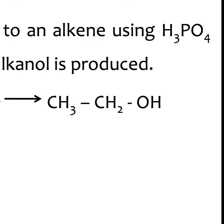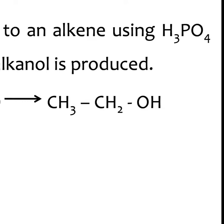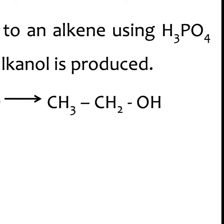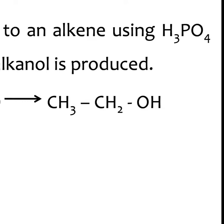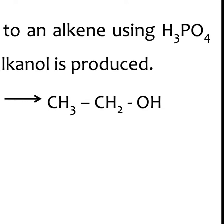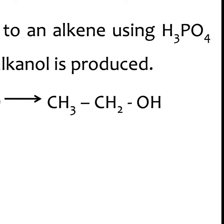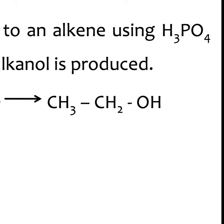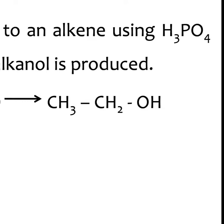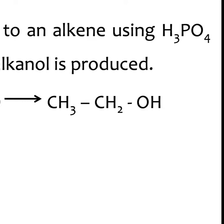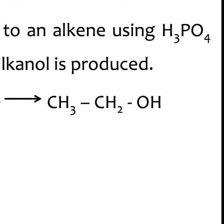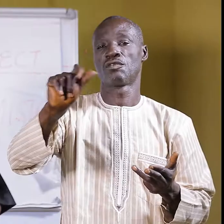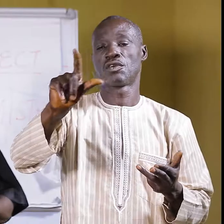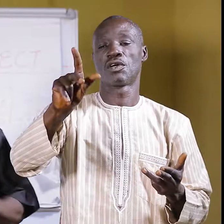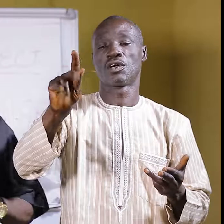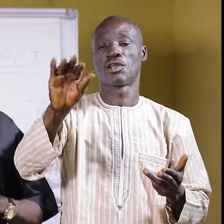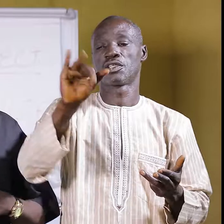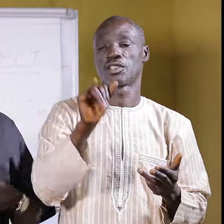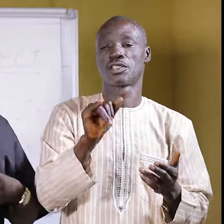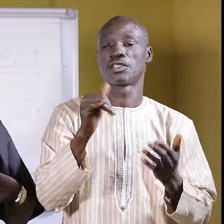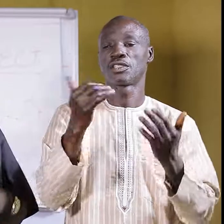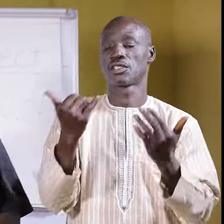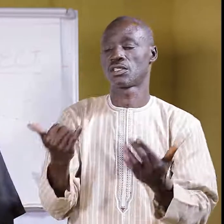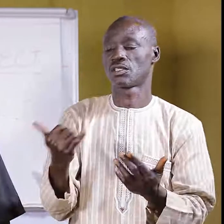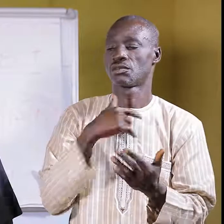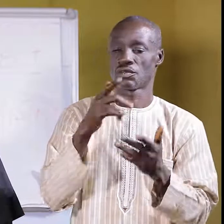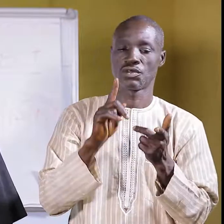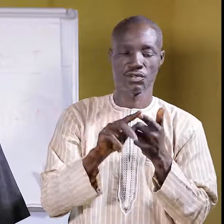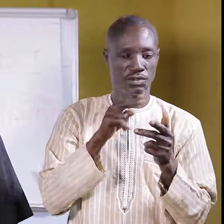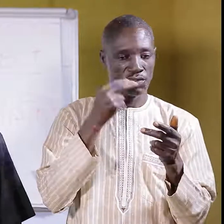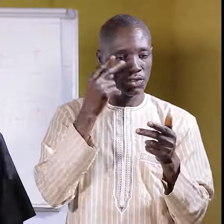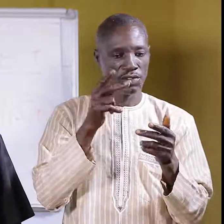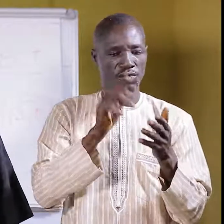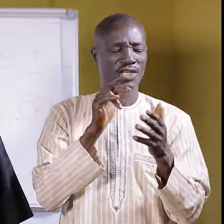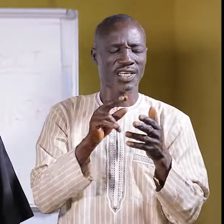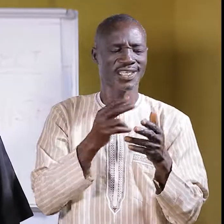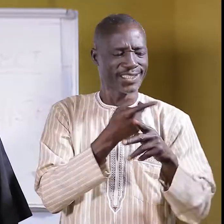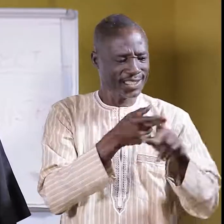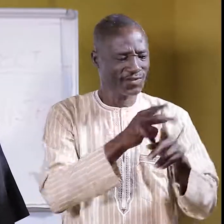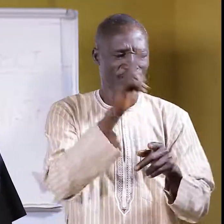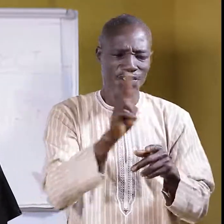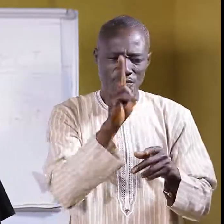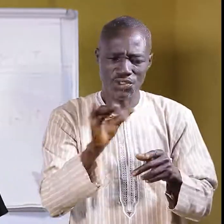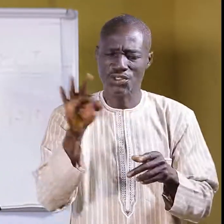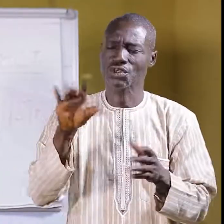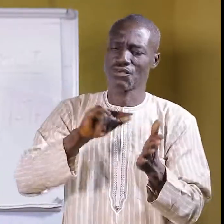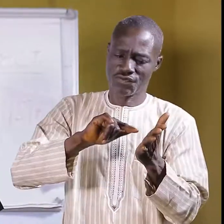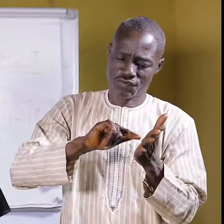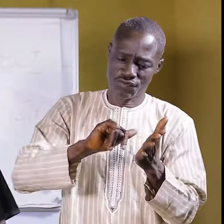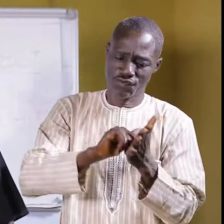of alkenes. Now, we want to see what are the various uses of